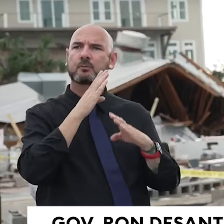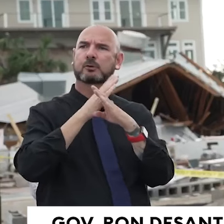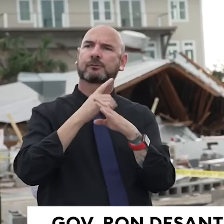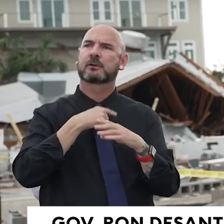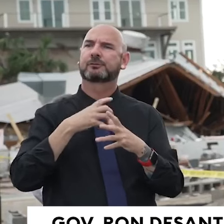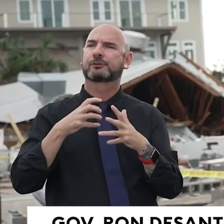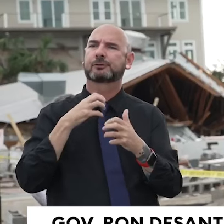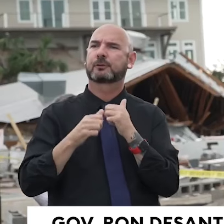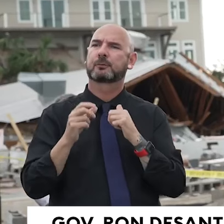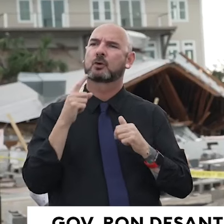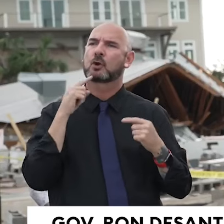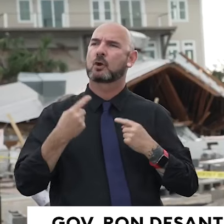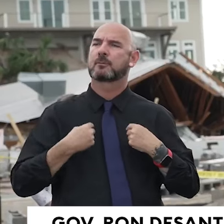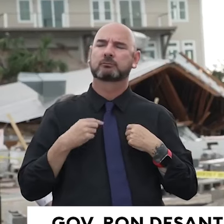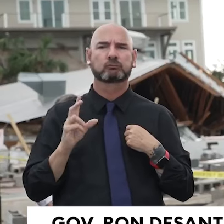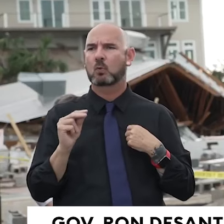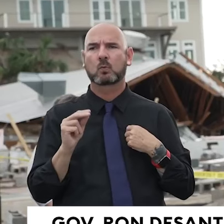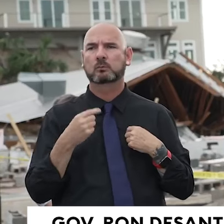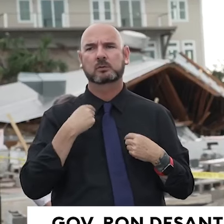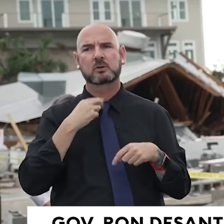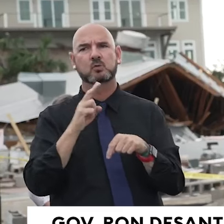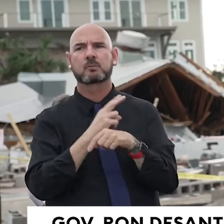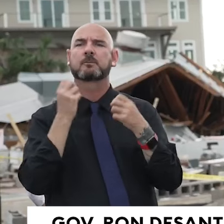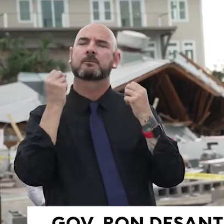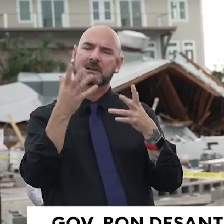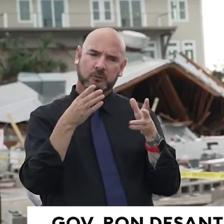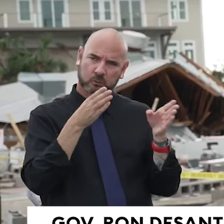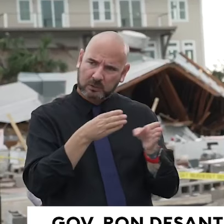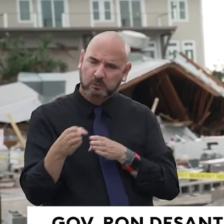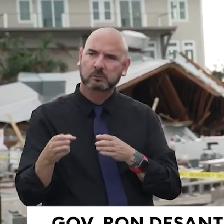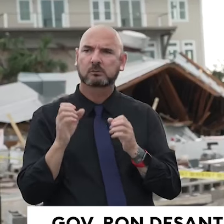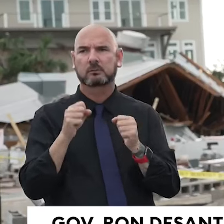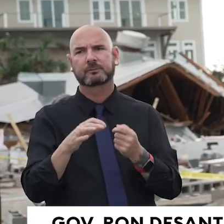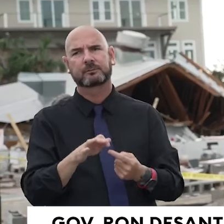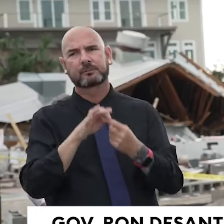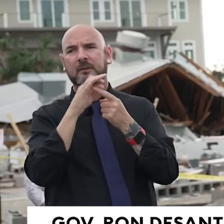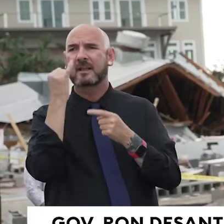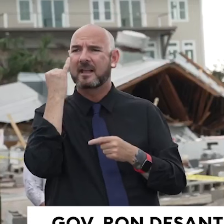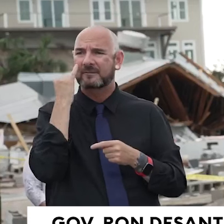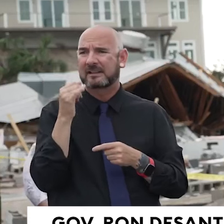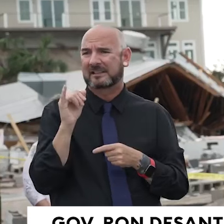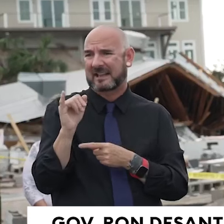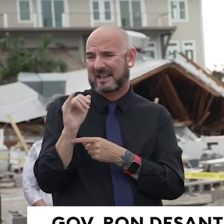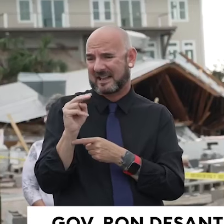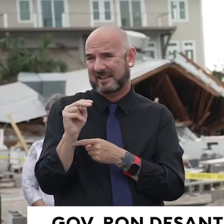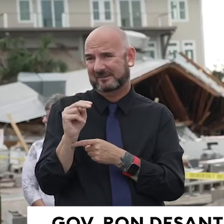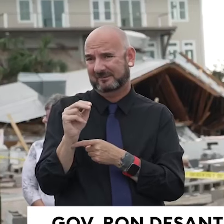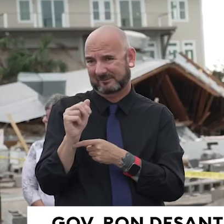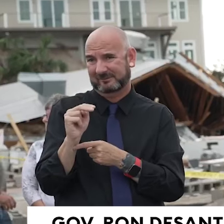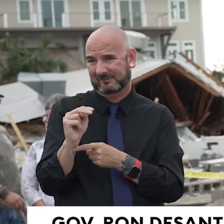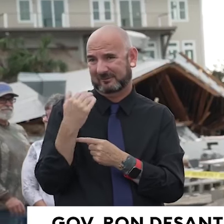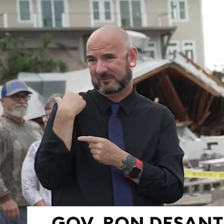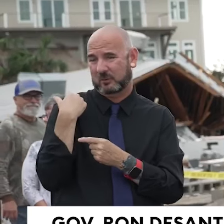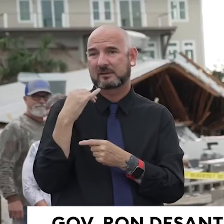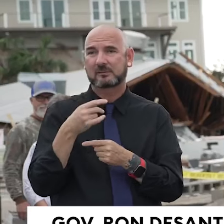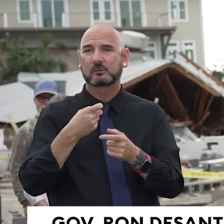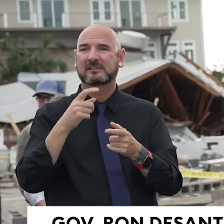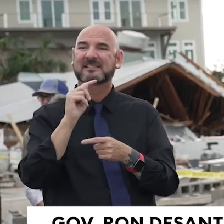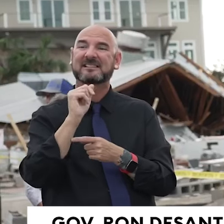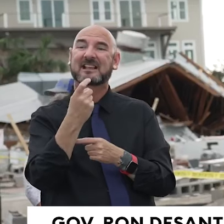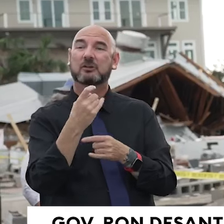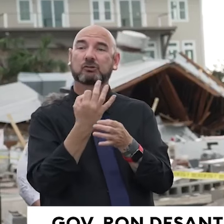been used for a variety of ways, particularly with Hurricane Ian. If you want to make a tax-deductible donation, you can go to